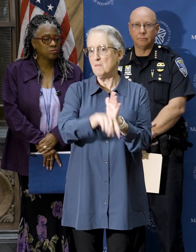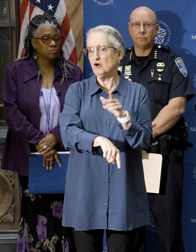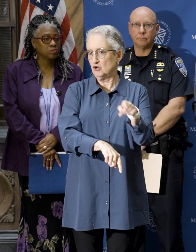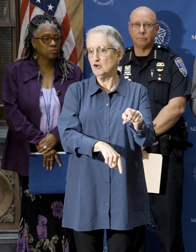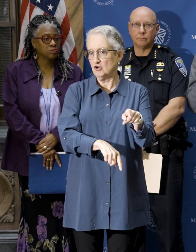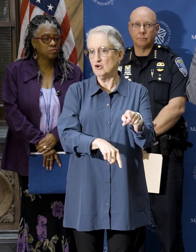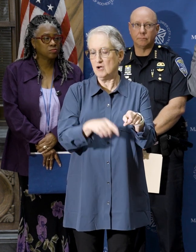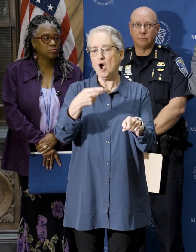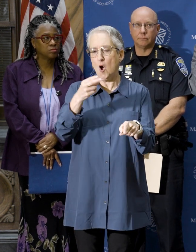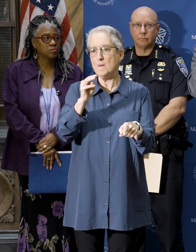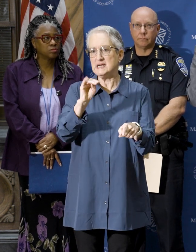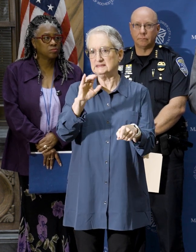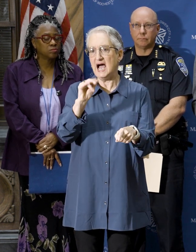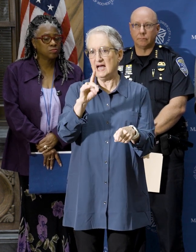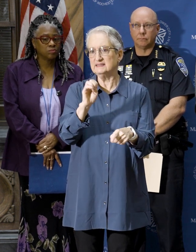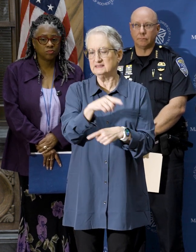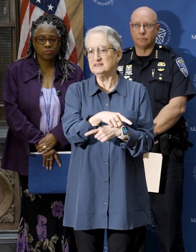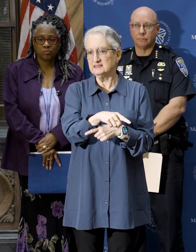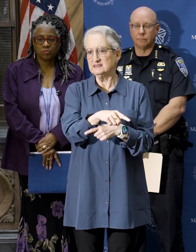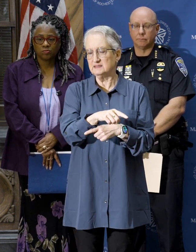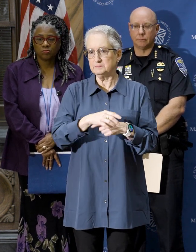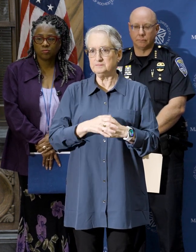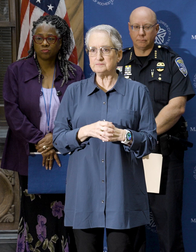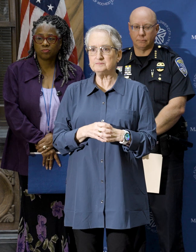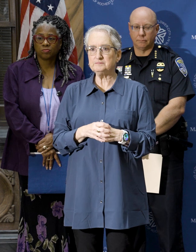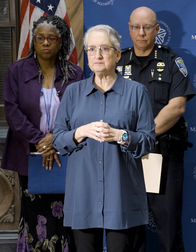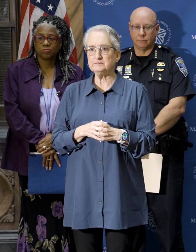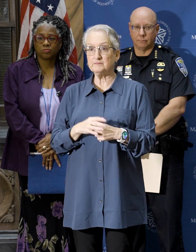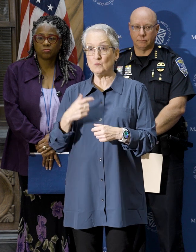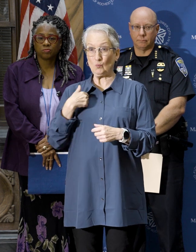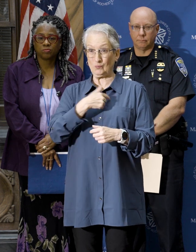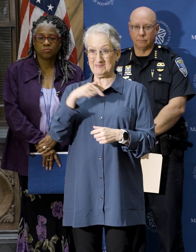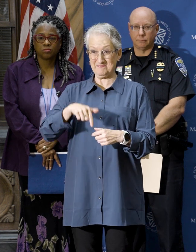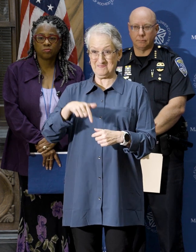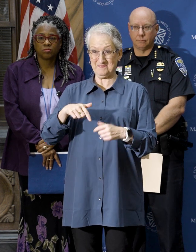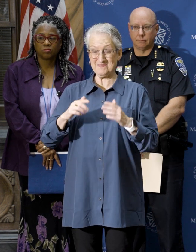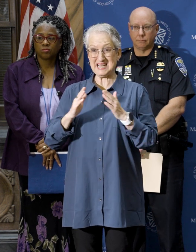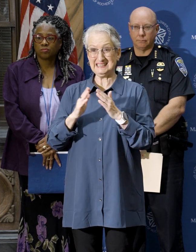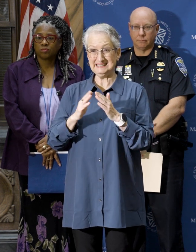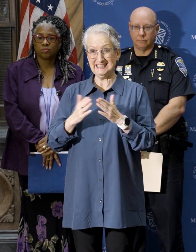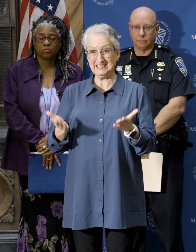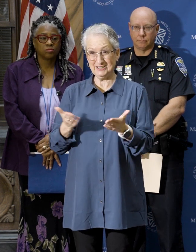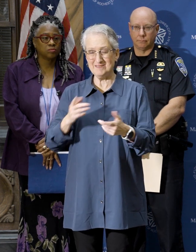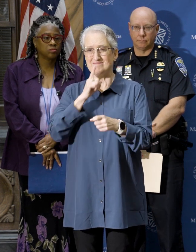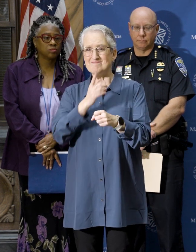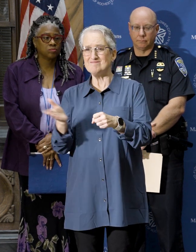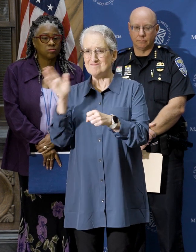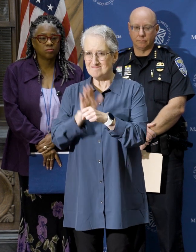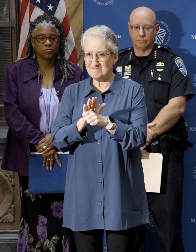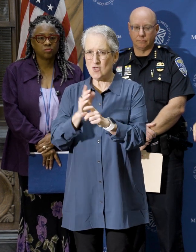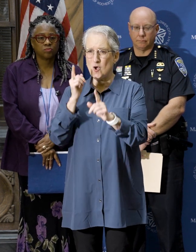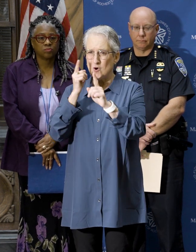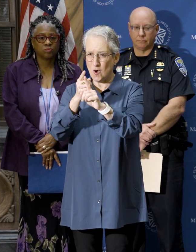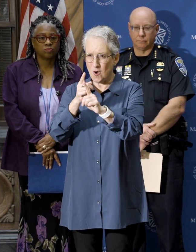cooperate. So we want to make sure that we continue to still send the message that even if someone is not killed by